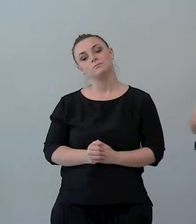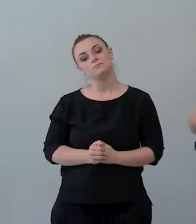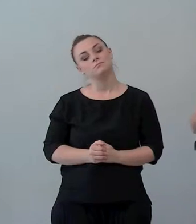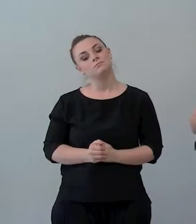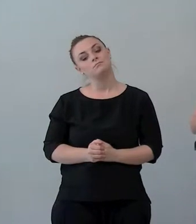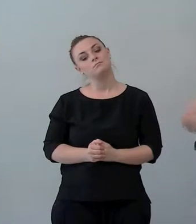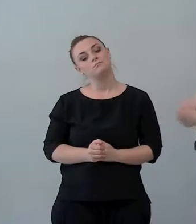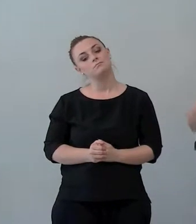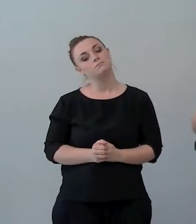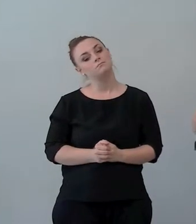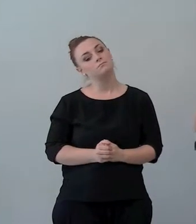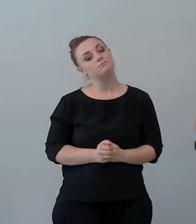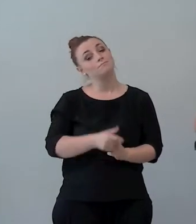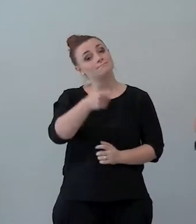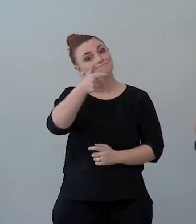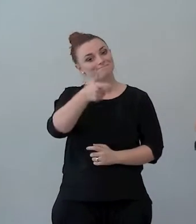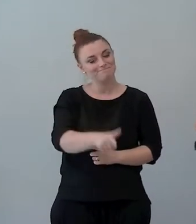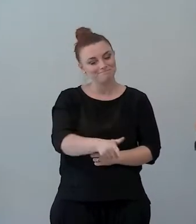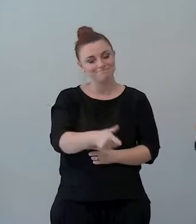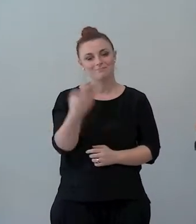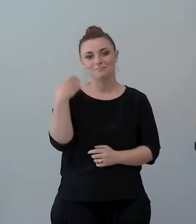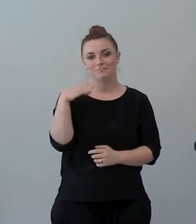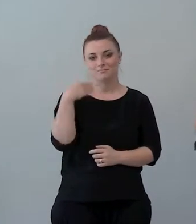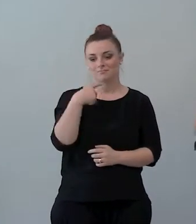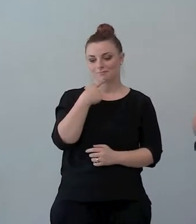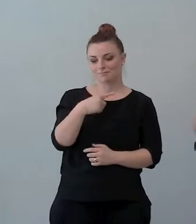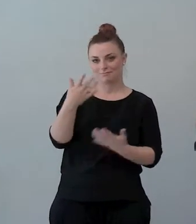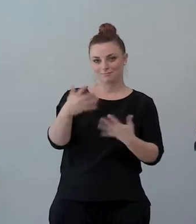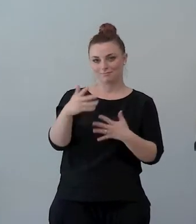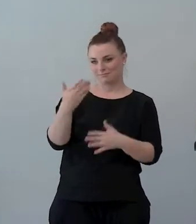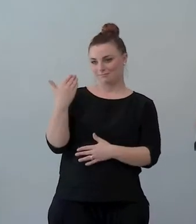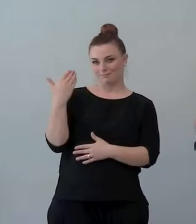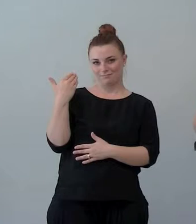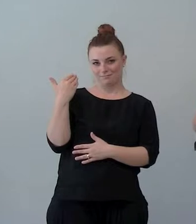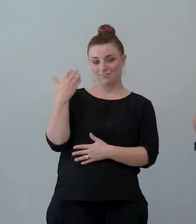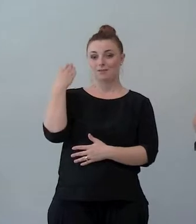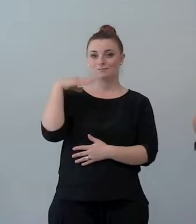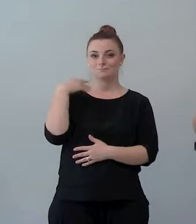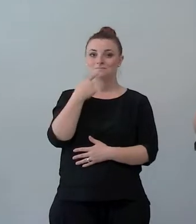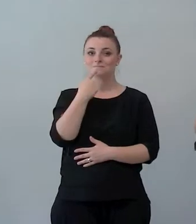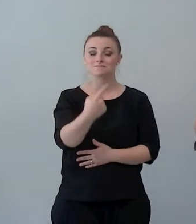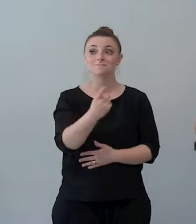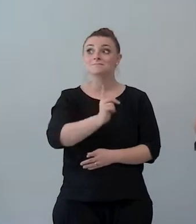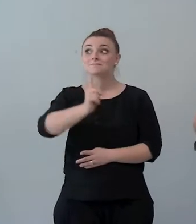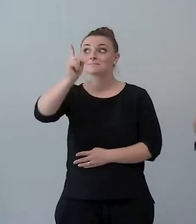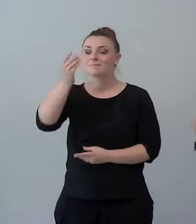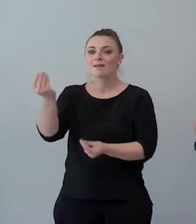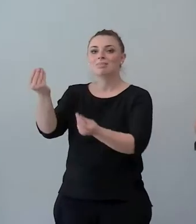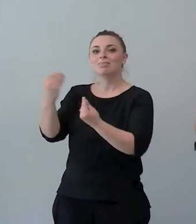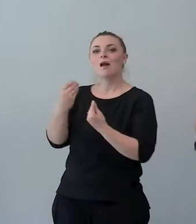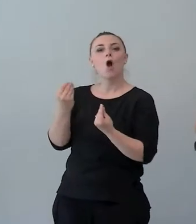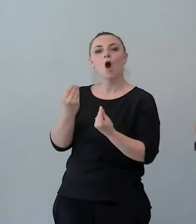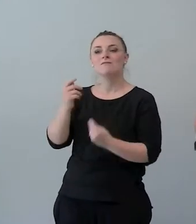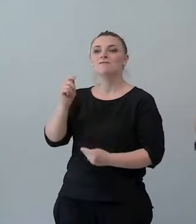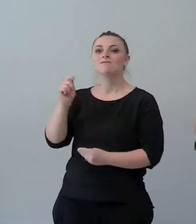Perché ce lo dice Paolo prima. Il contesto è Paolo che dice Dio ci dà la vittoria sulla